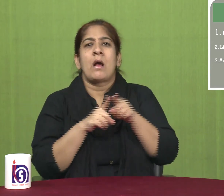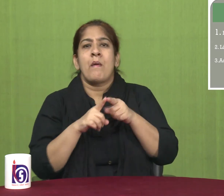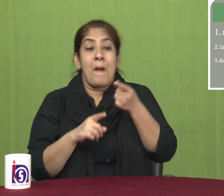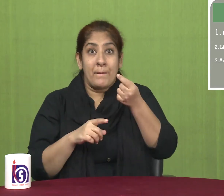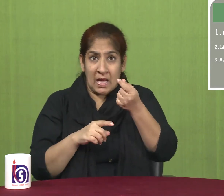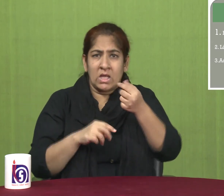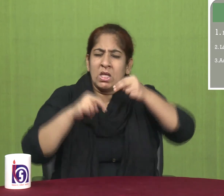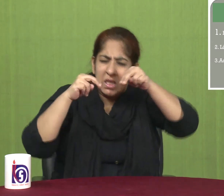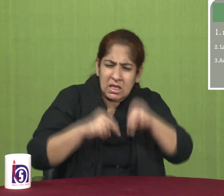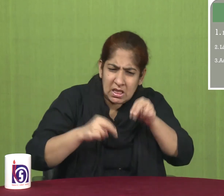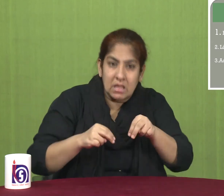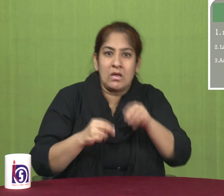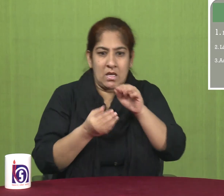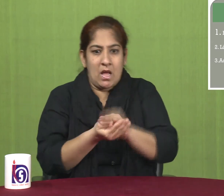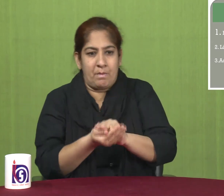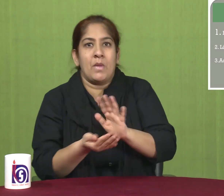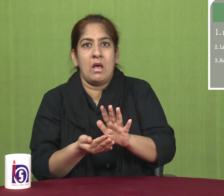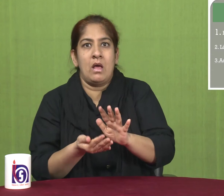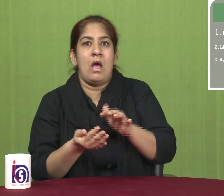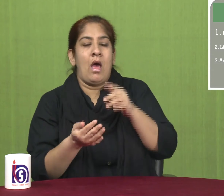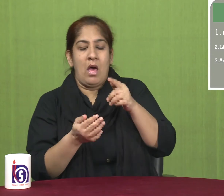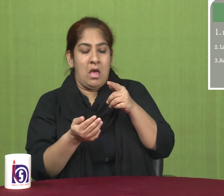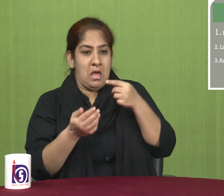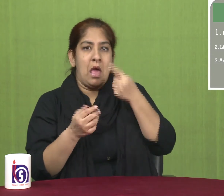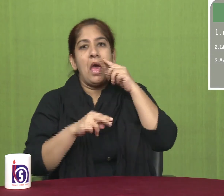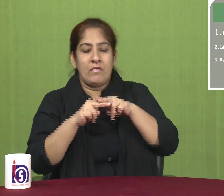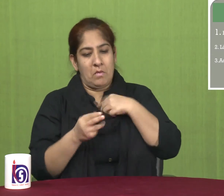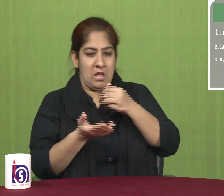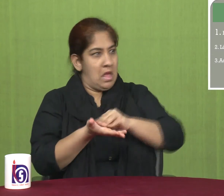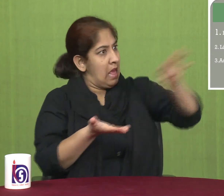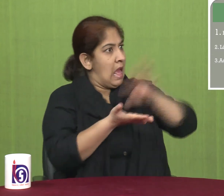The first is about the need of the finance.